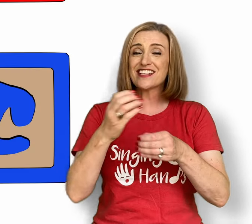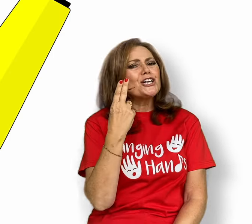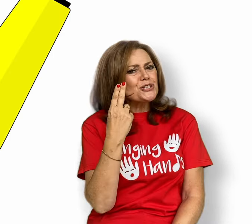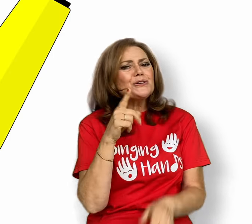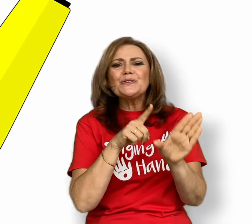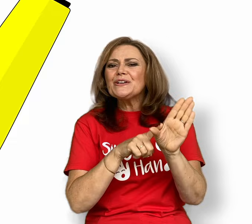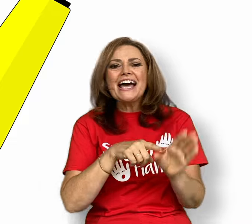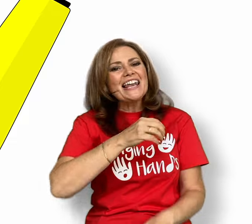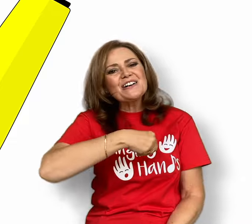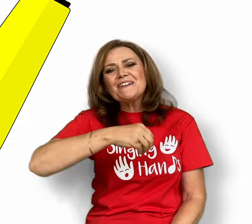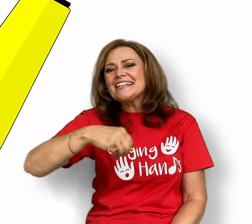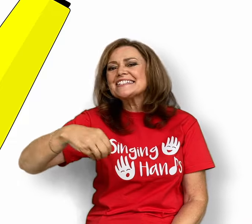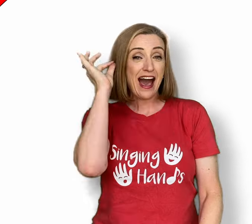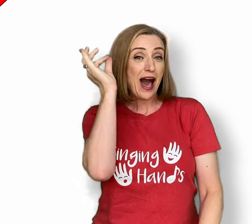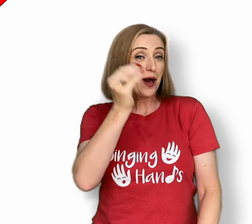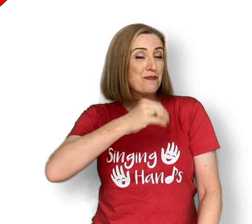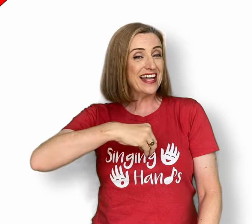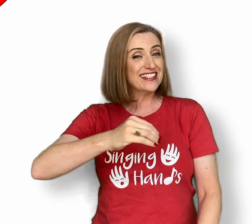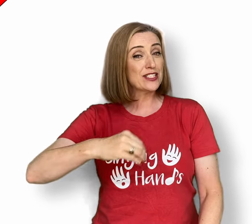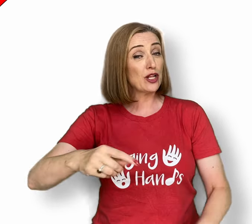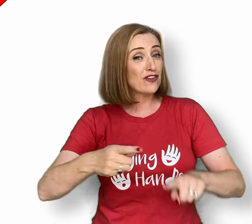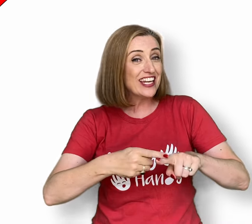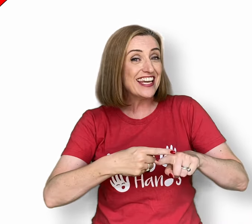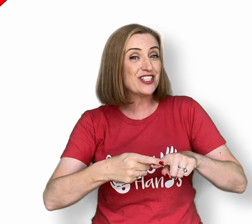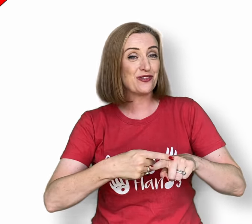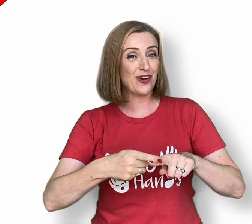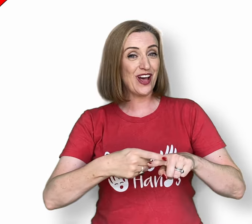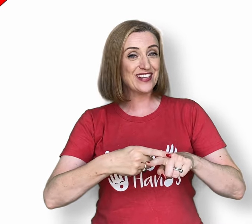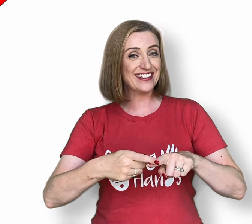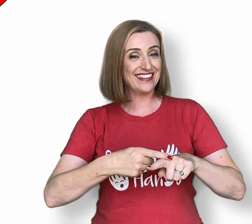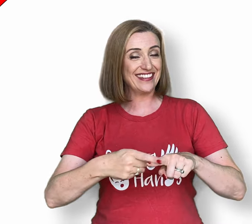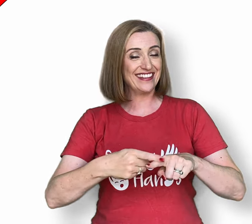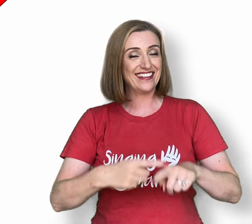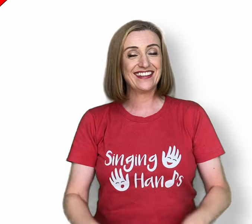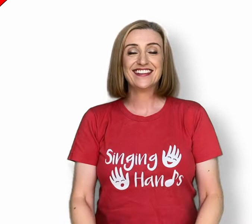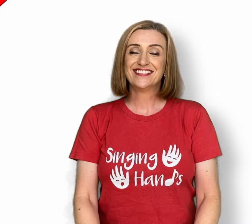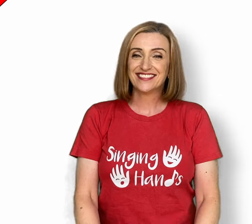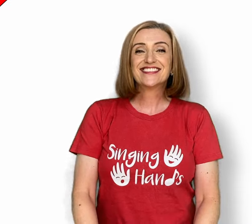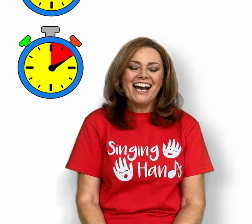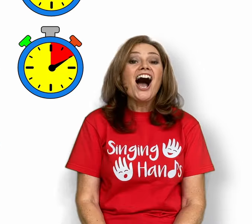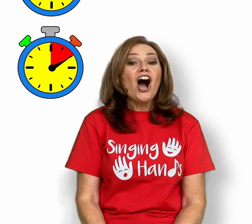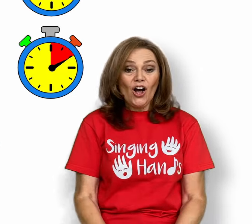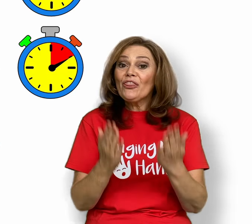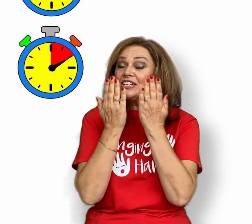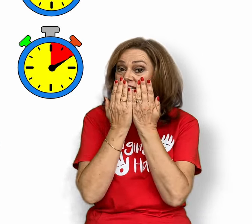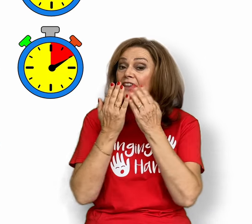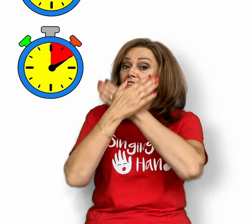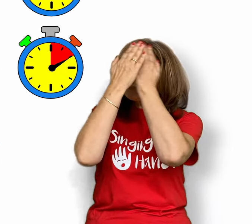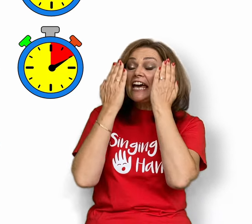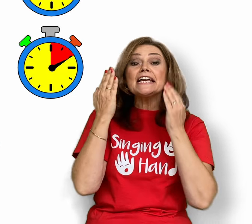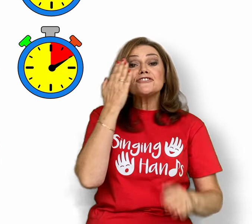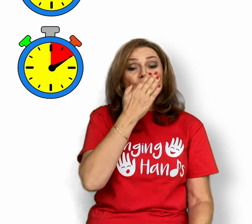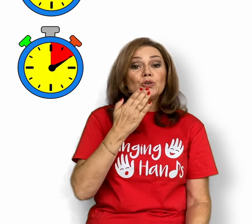building bricks, two yellow pens and a pencil for literacy. On the